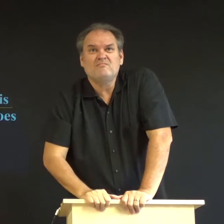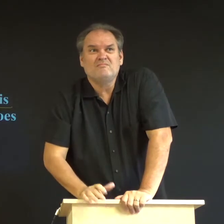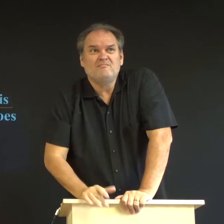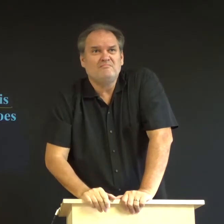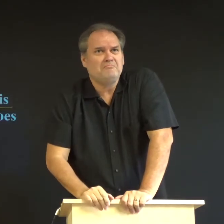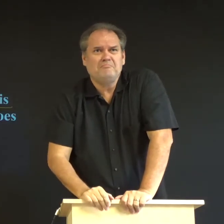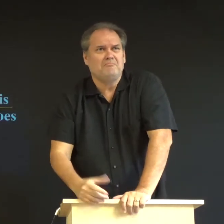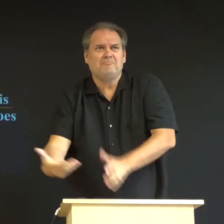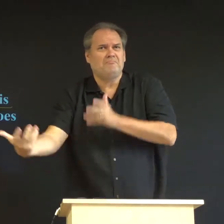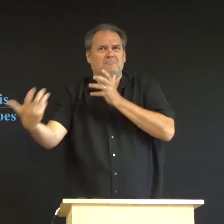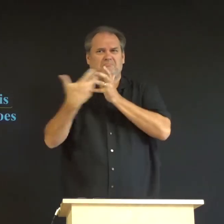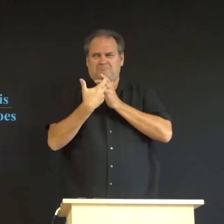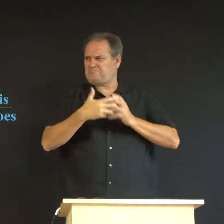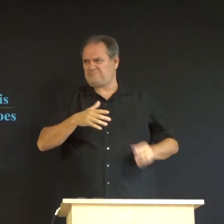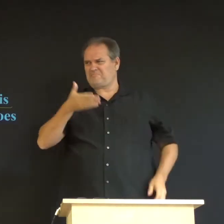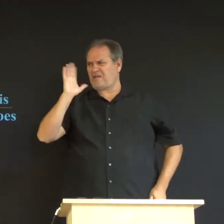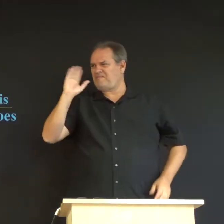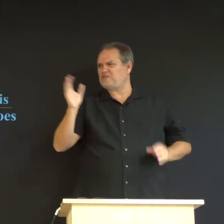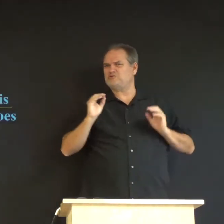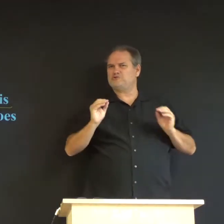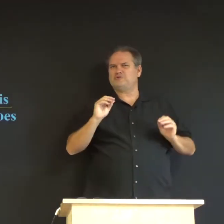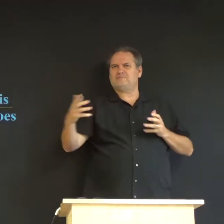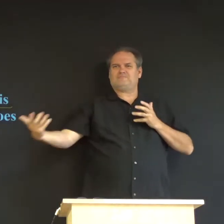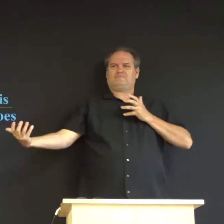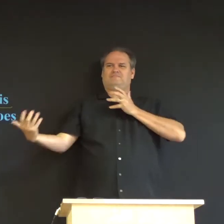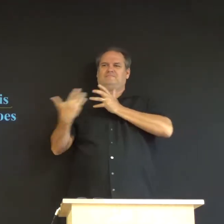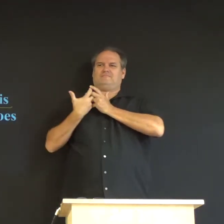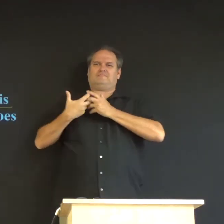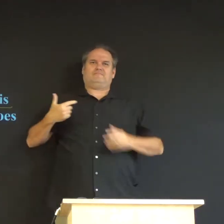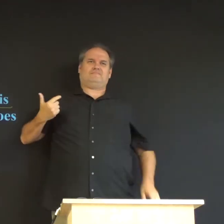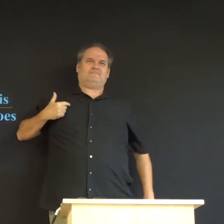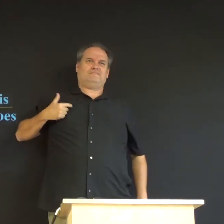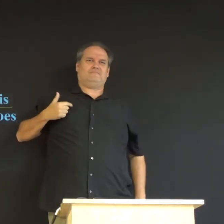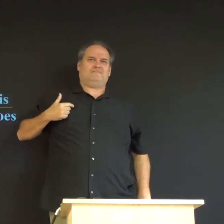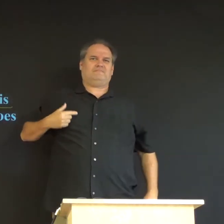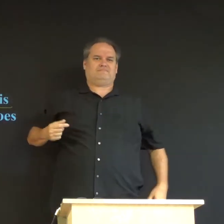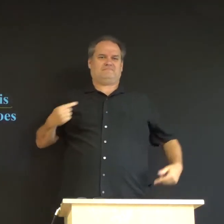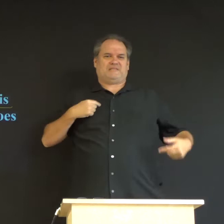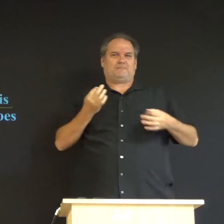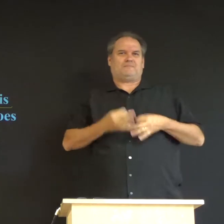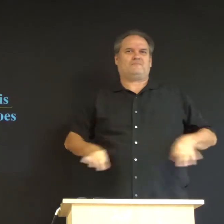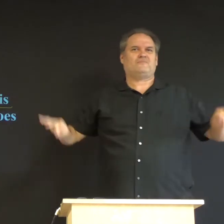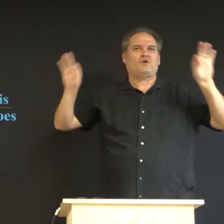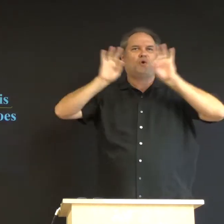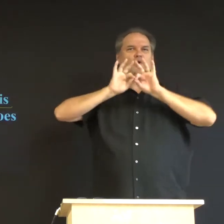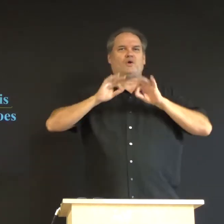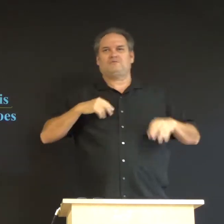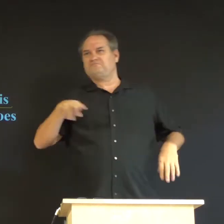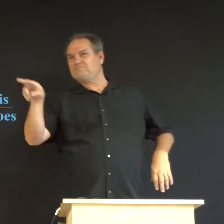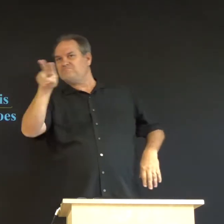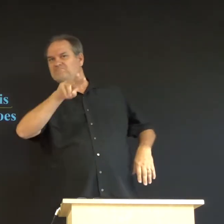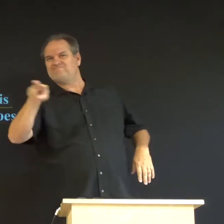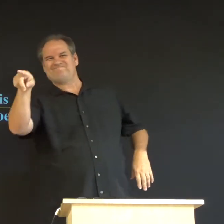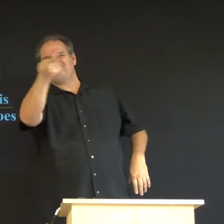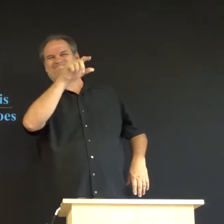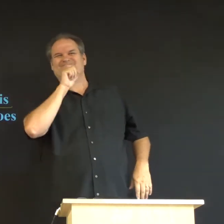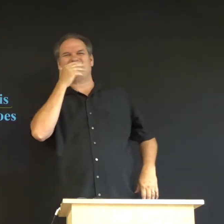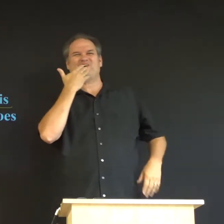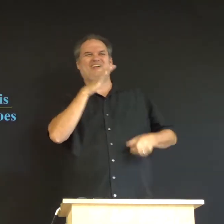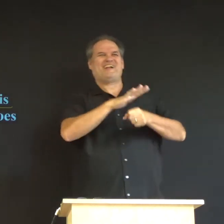Love people and love God, that's it. Didn't say we have to find our church that matches us. I'm not more important than everything